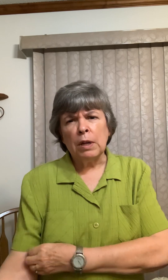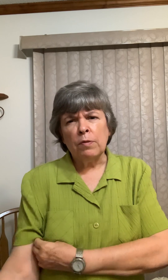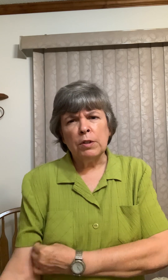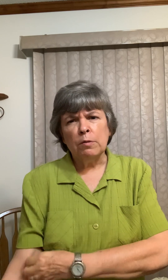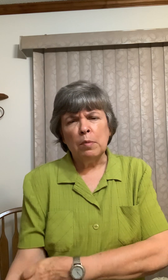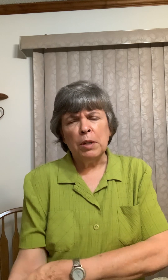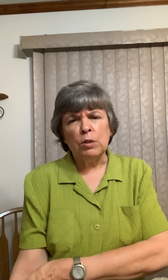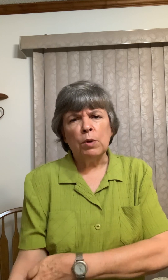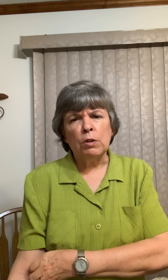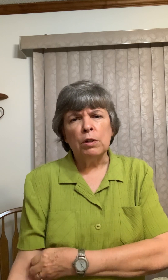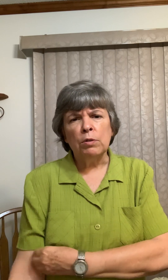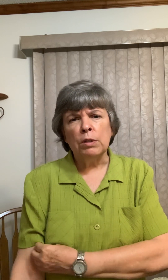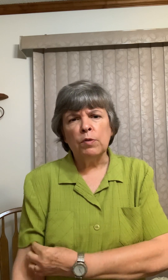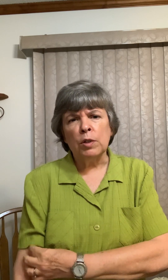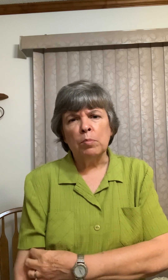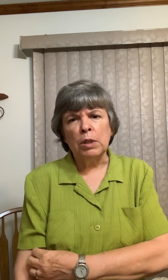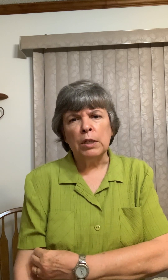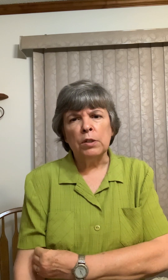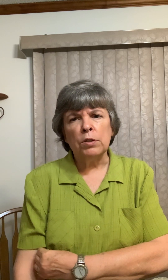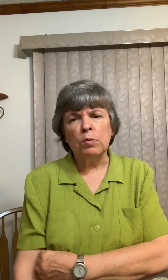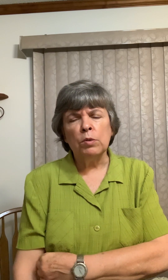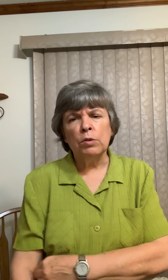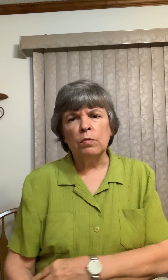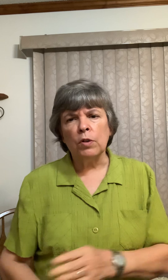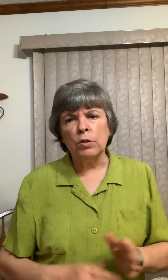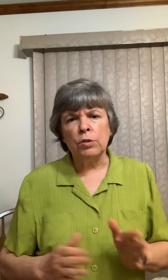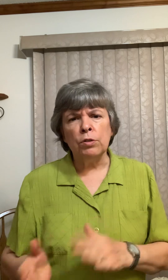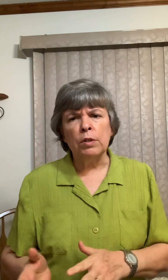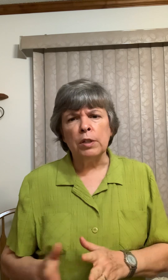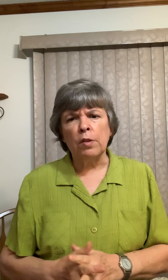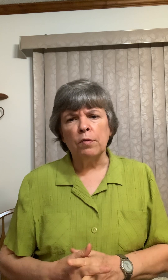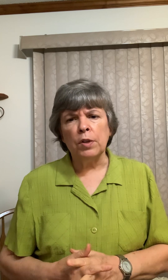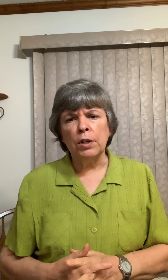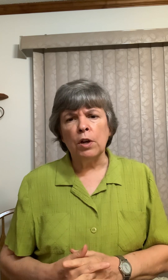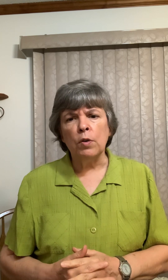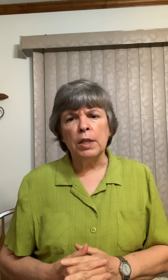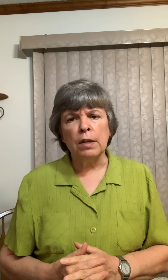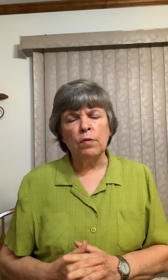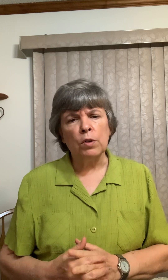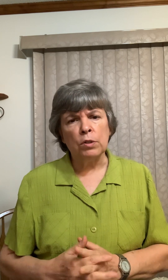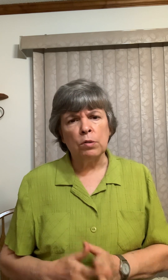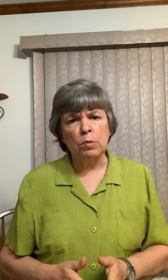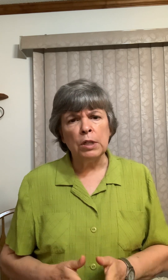figure we may as well include it for completeness. So we'll do verse 2 in another video, and then verse 3,